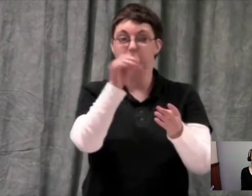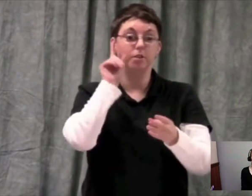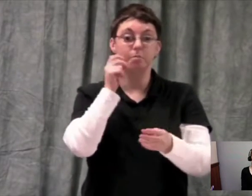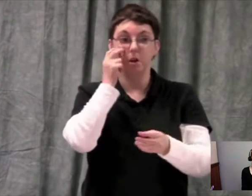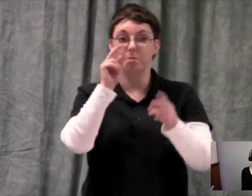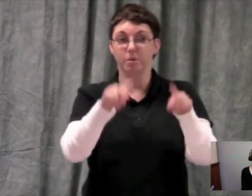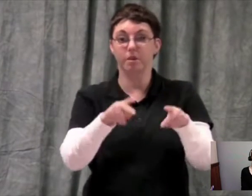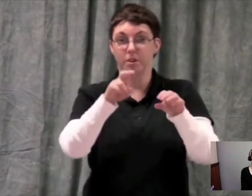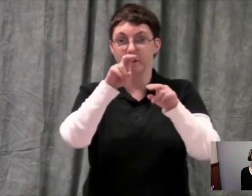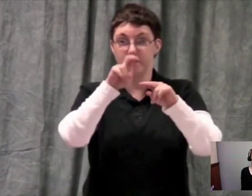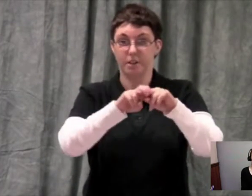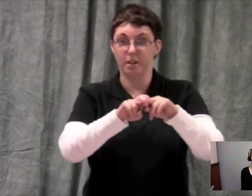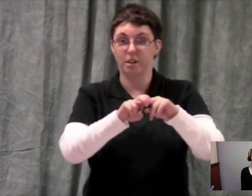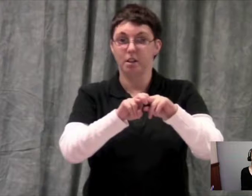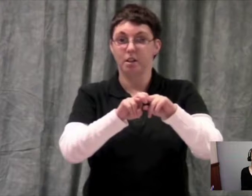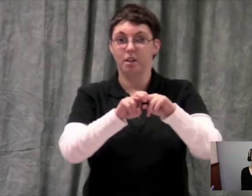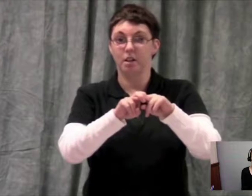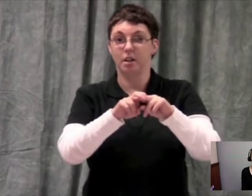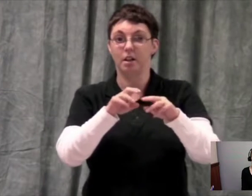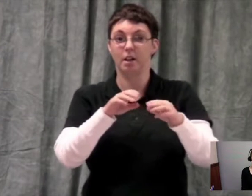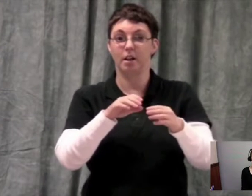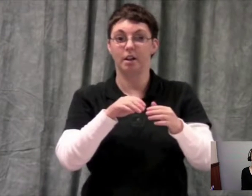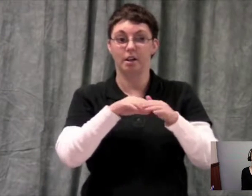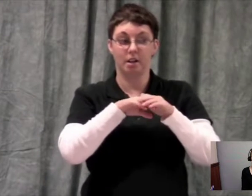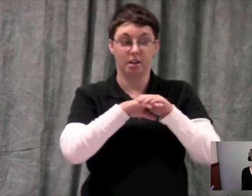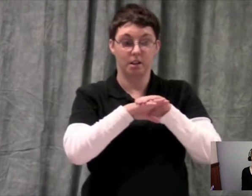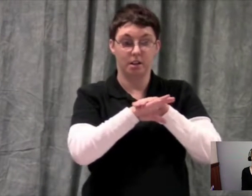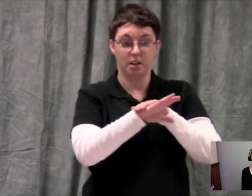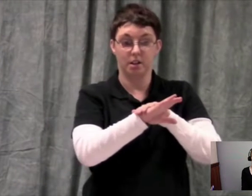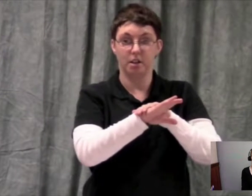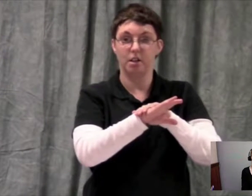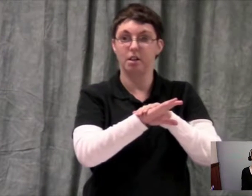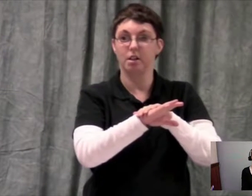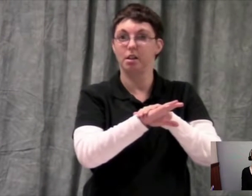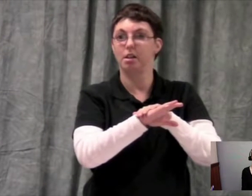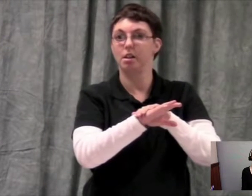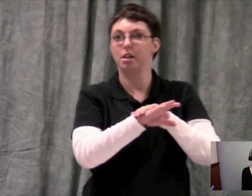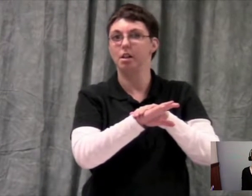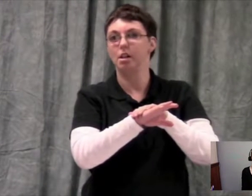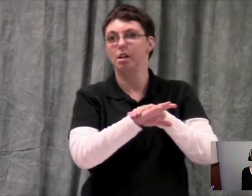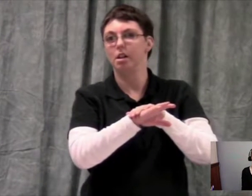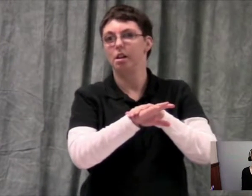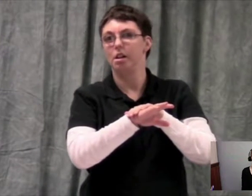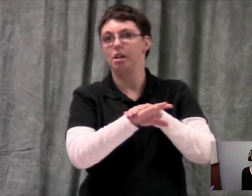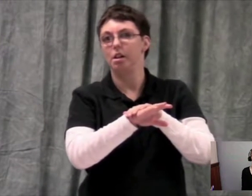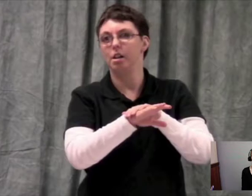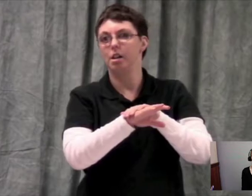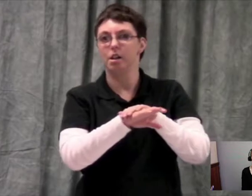The next thing is if you are explaining where the chair is for a deaf-blind person when you go into a room, you want to